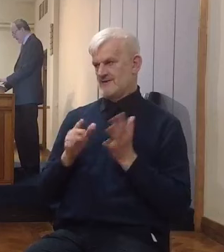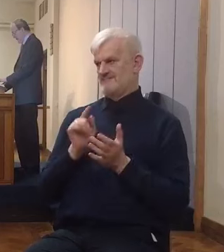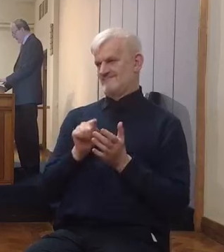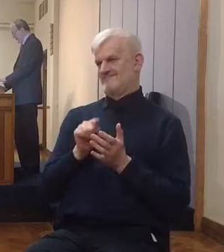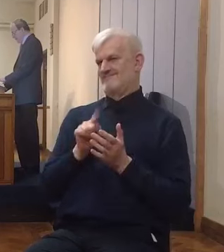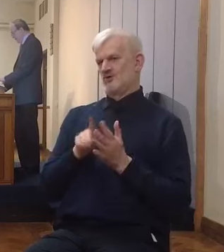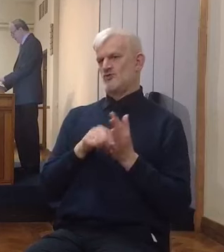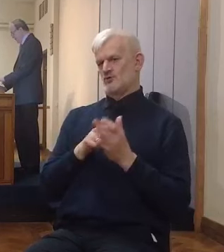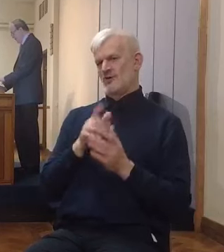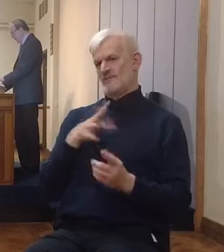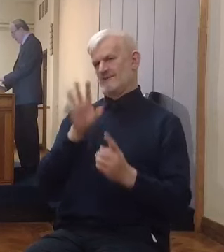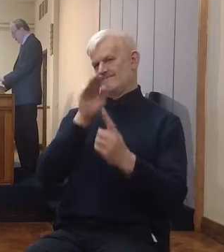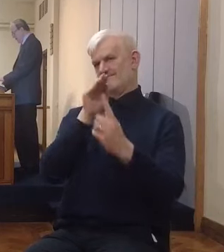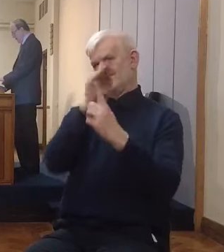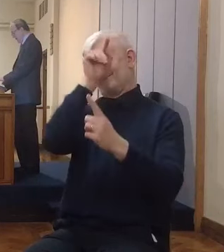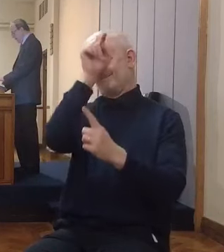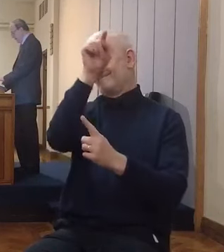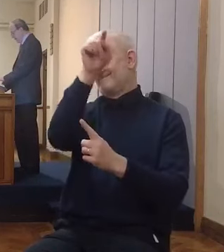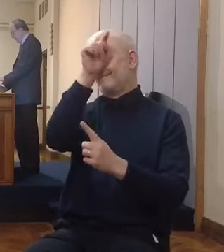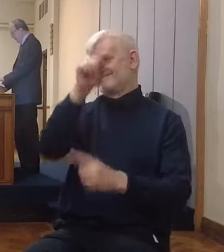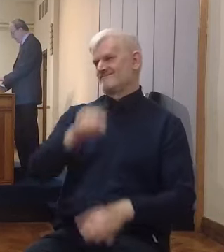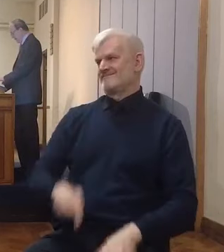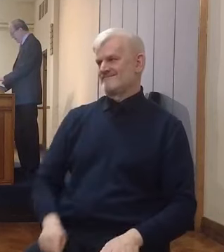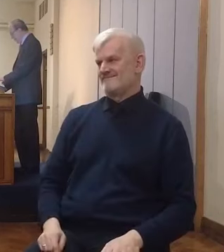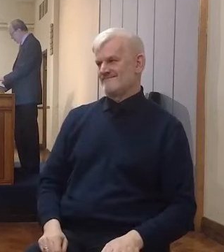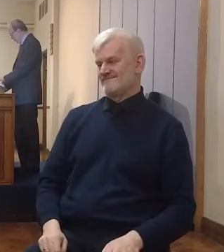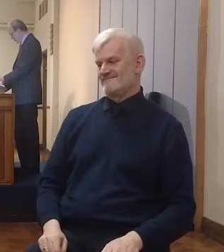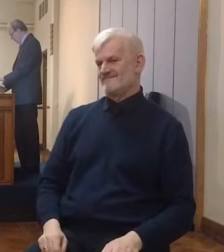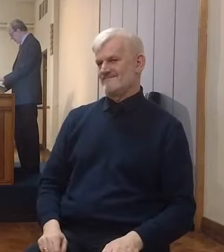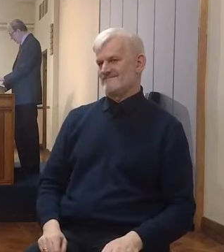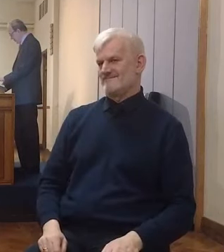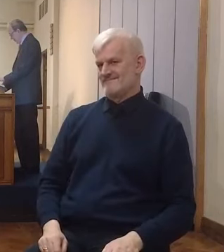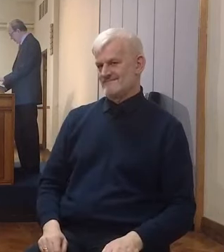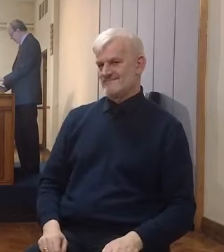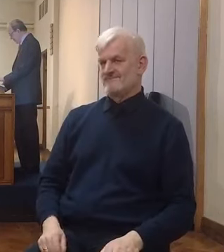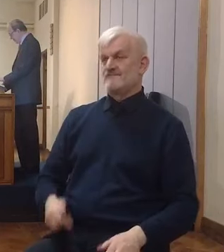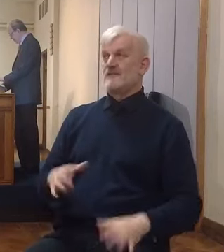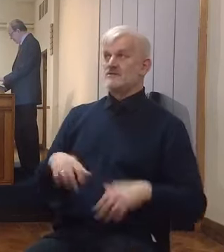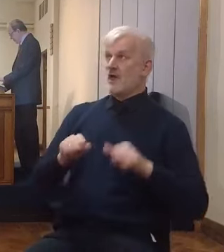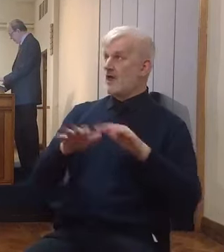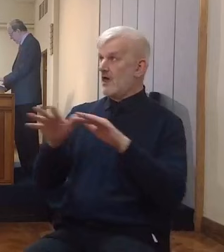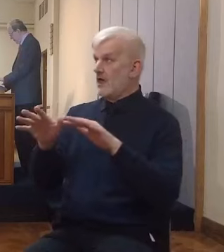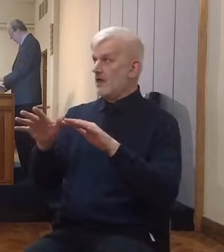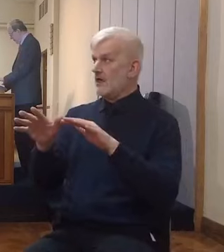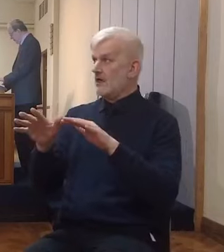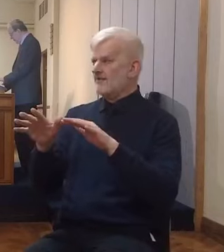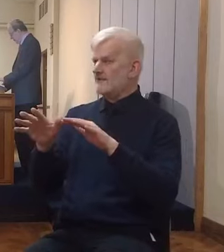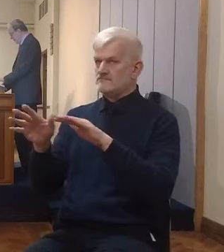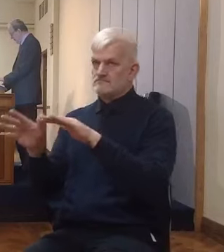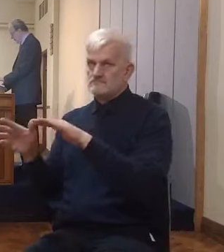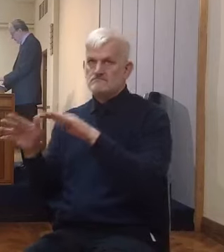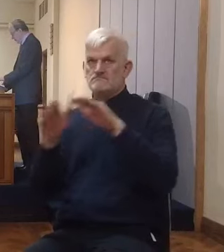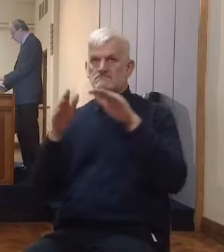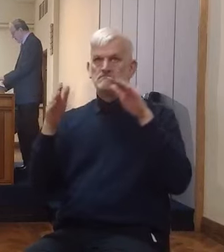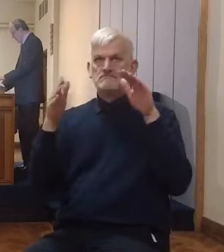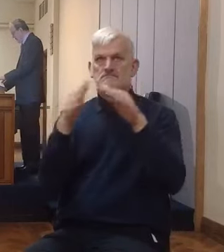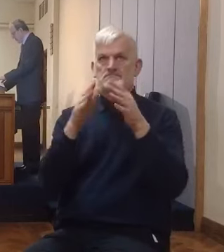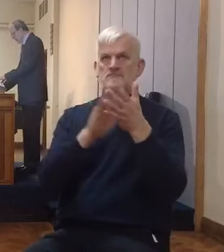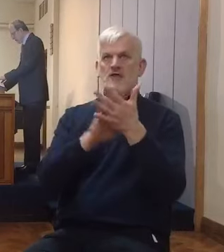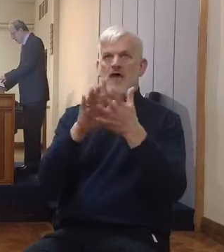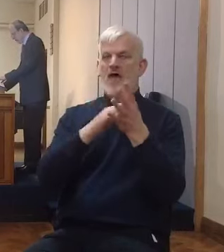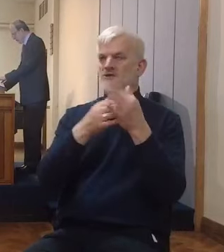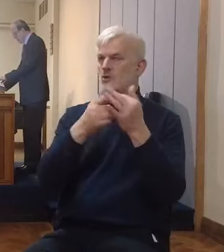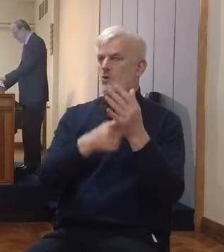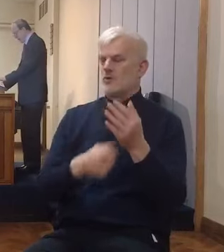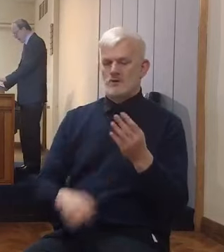And Joshua turned back and took Hazel. And then the fourth heading,